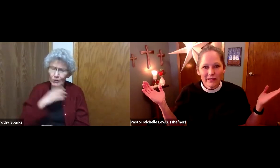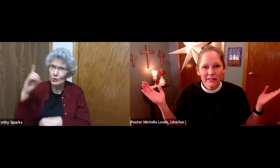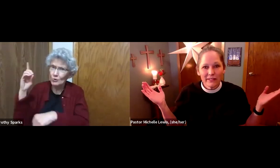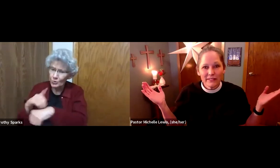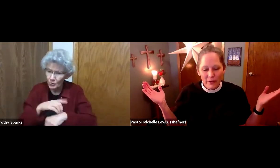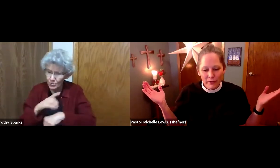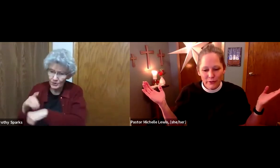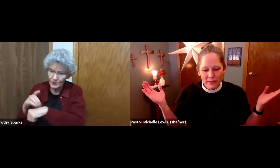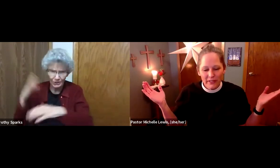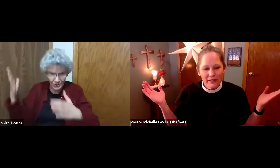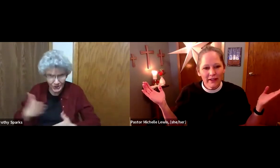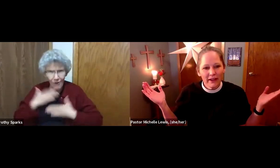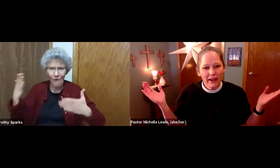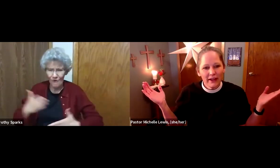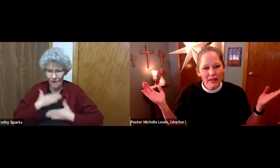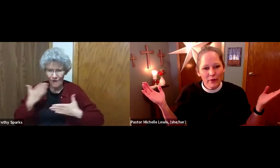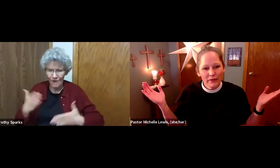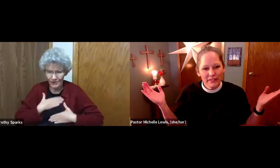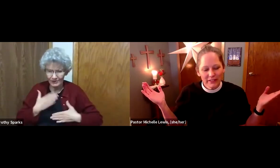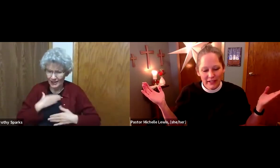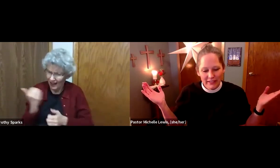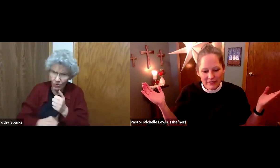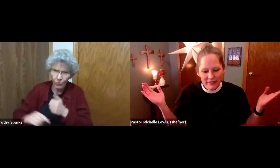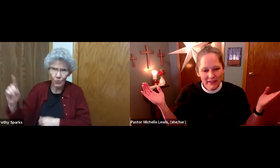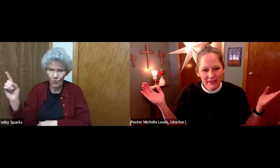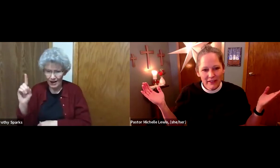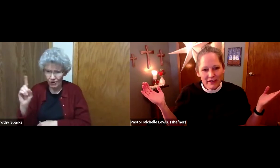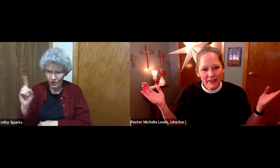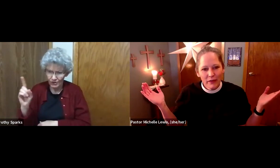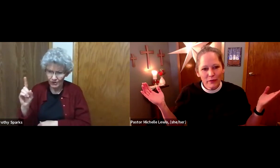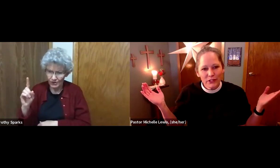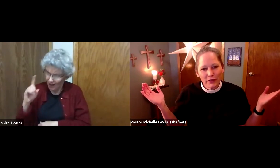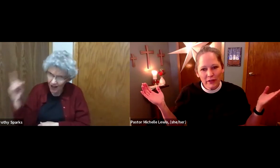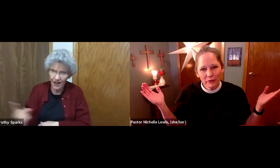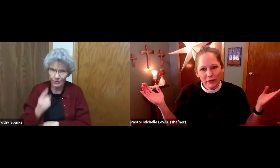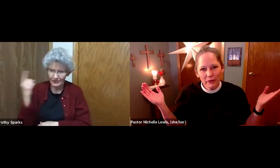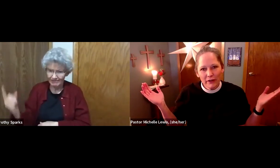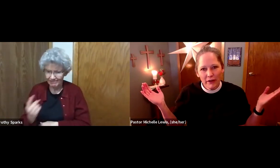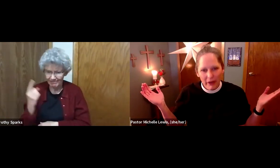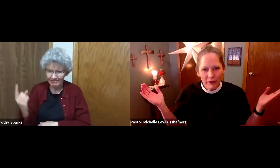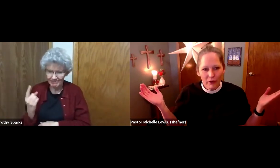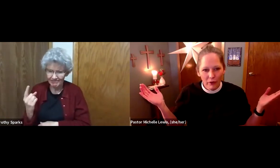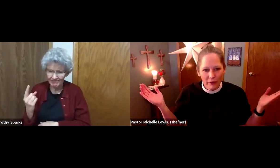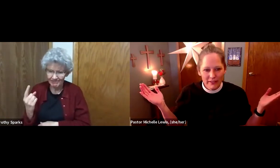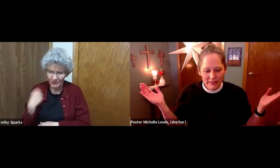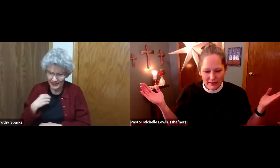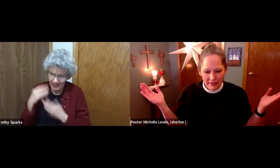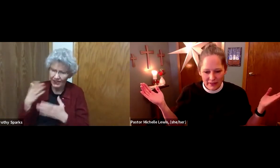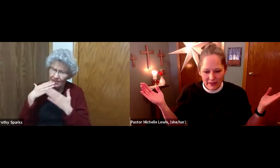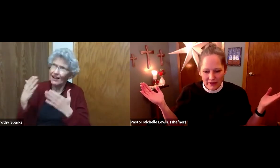It is our duty and our delight that we should everywhere and